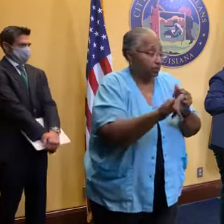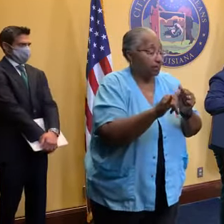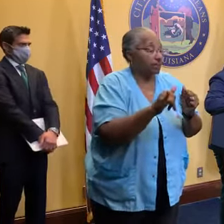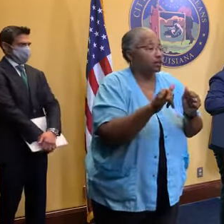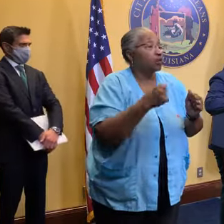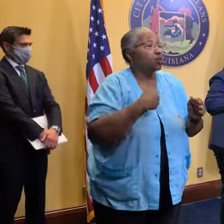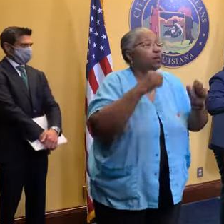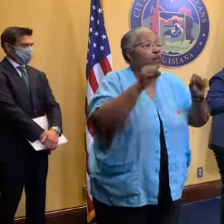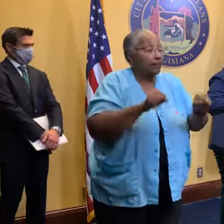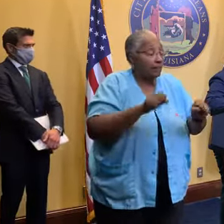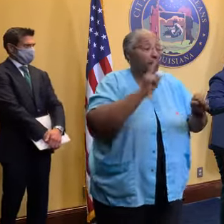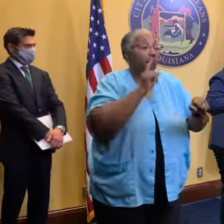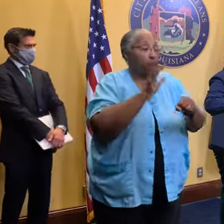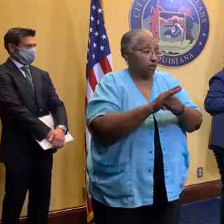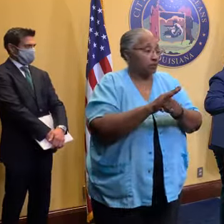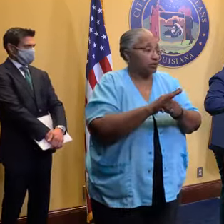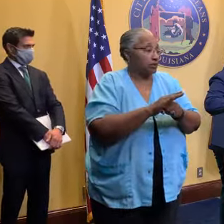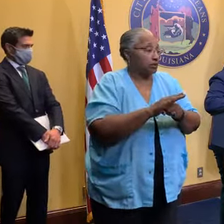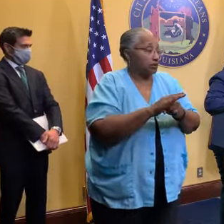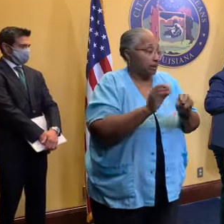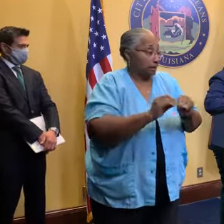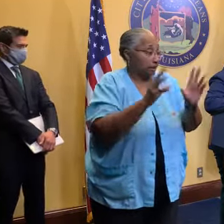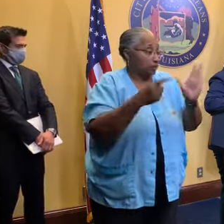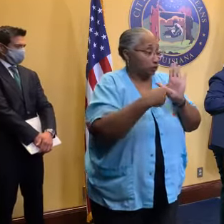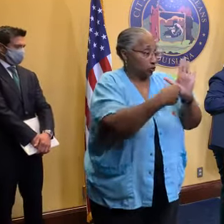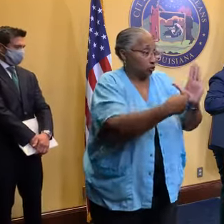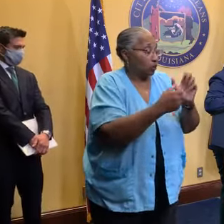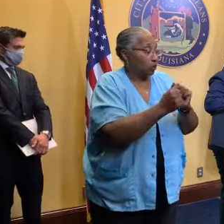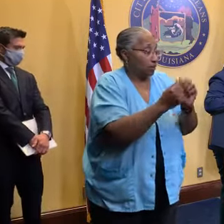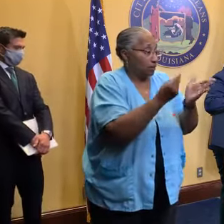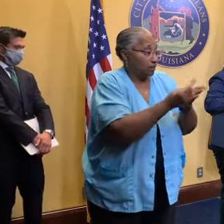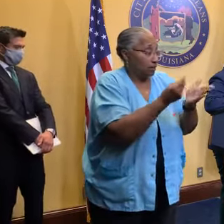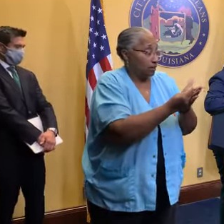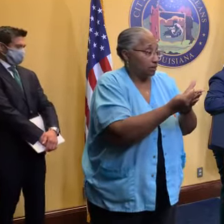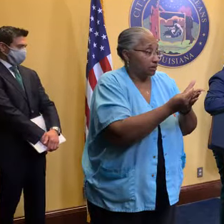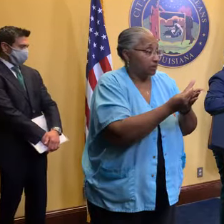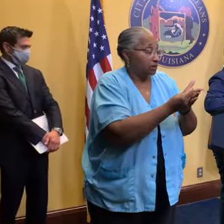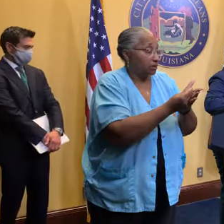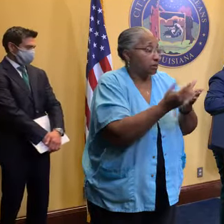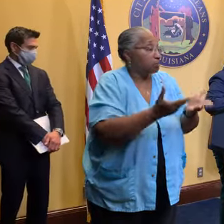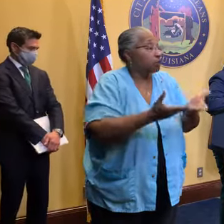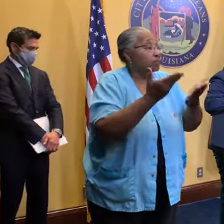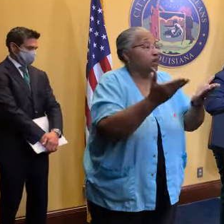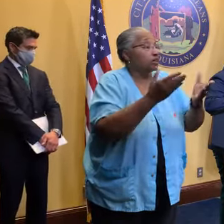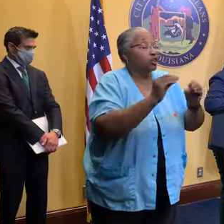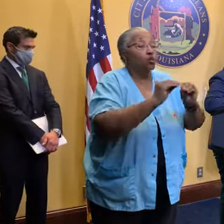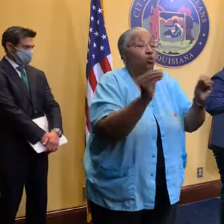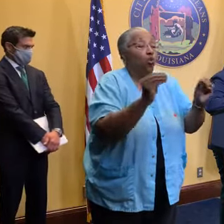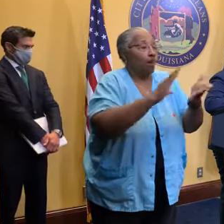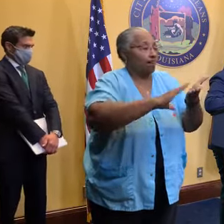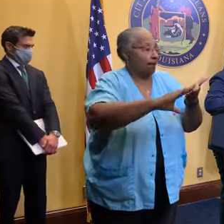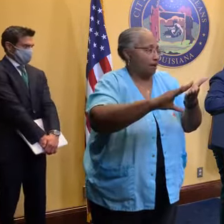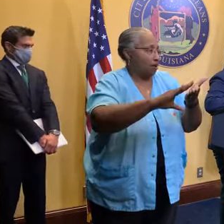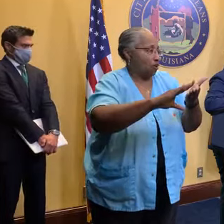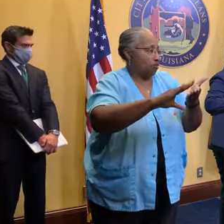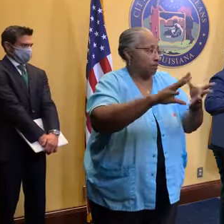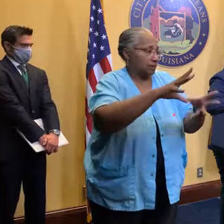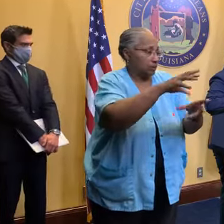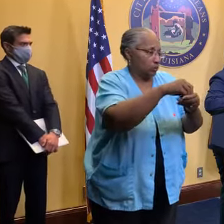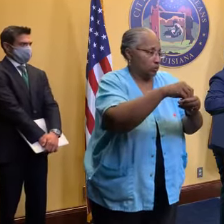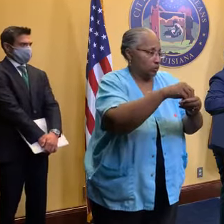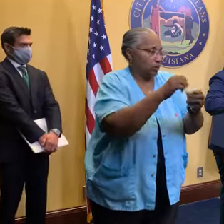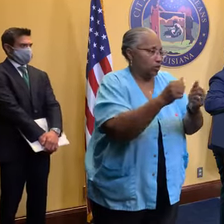can guarantee, and as demonstrated in the budget that was provided, that there are no layoffs associated with